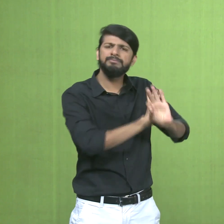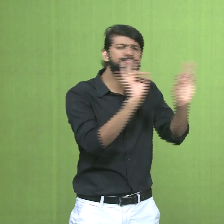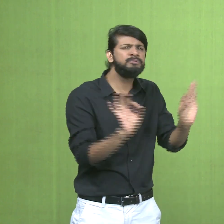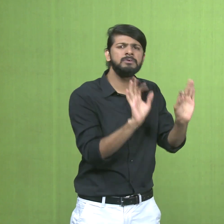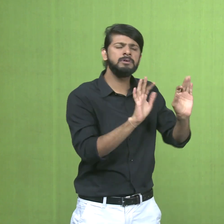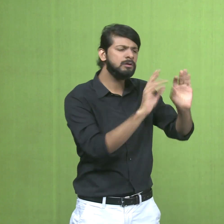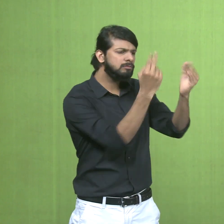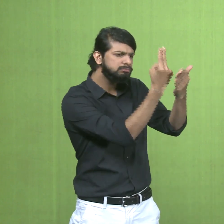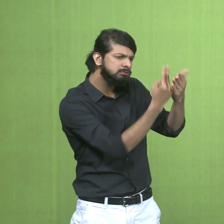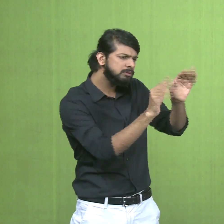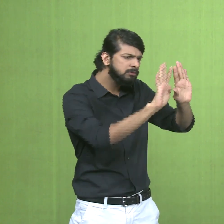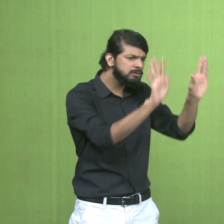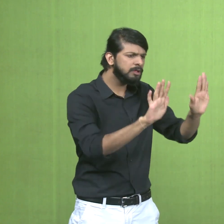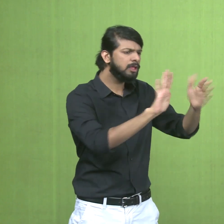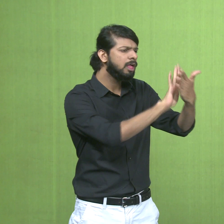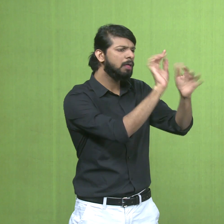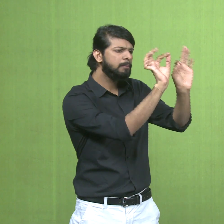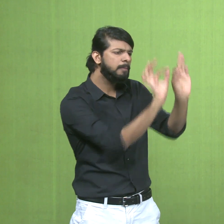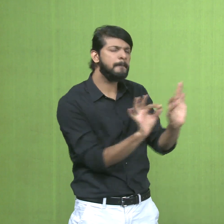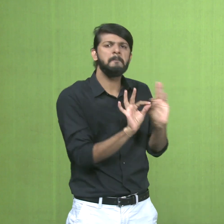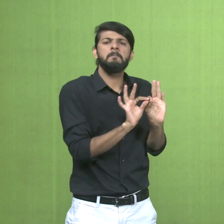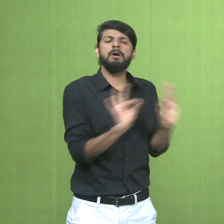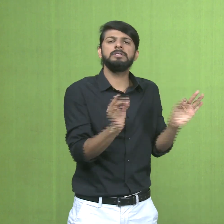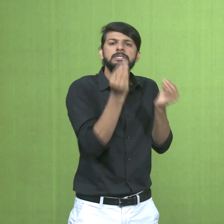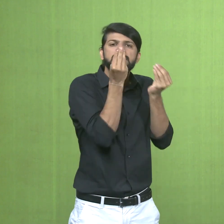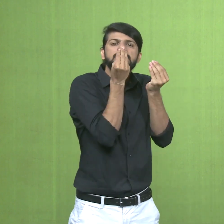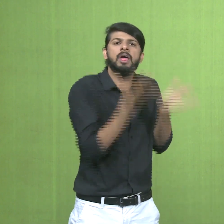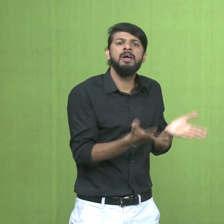and the figures are simplified. Very simple